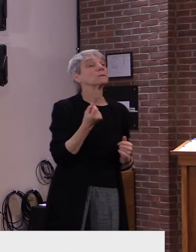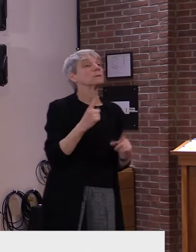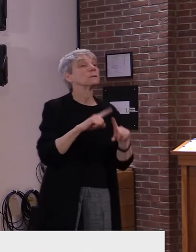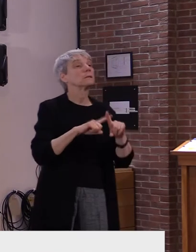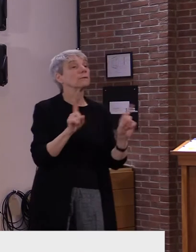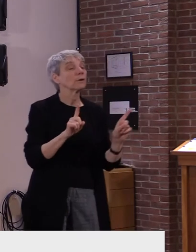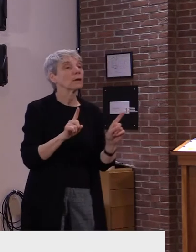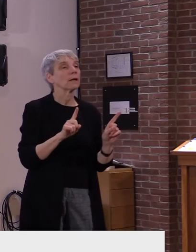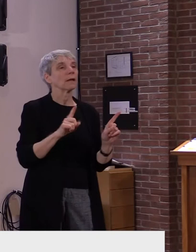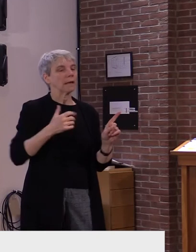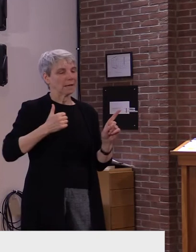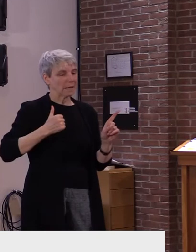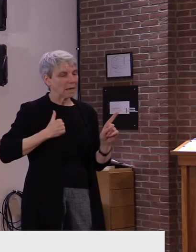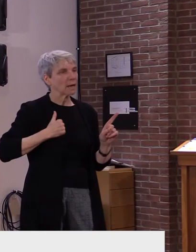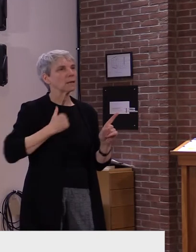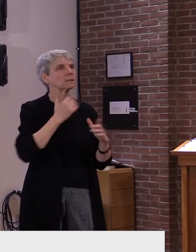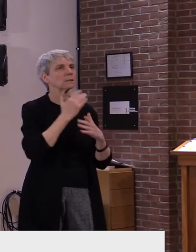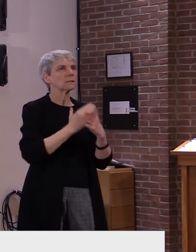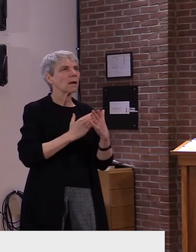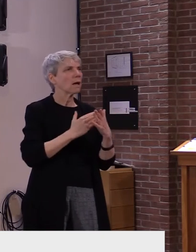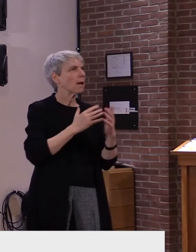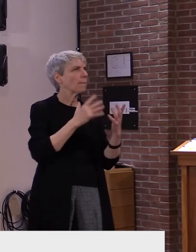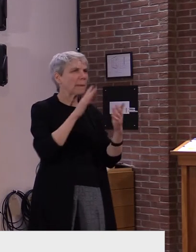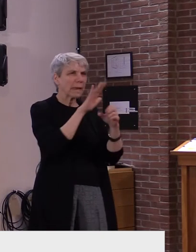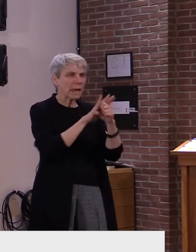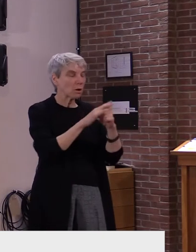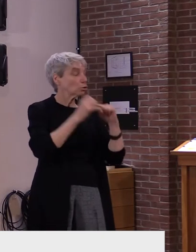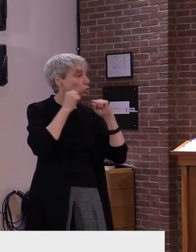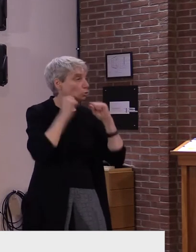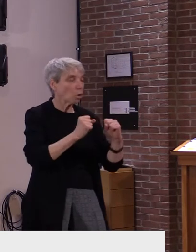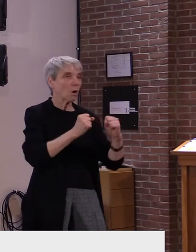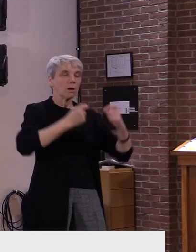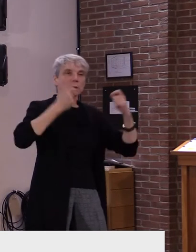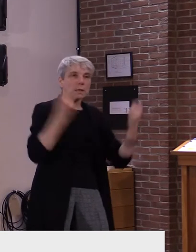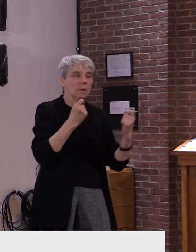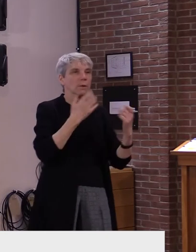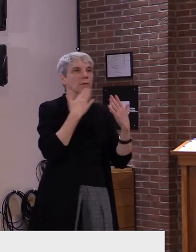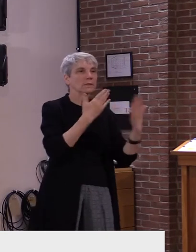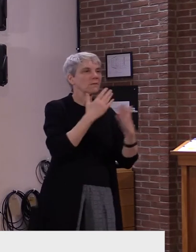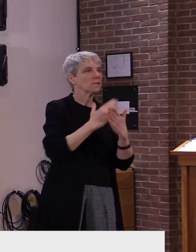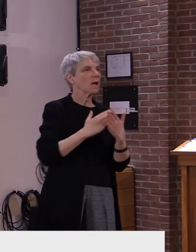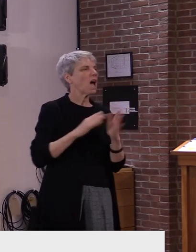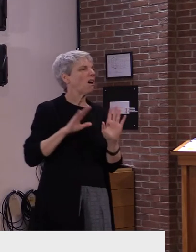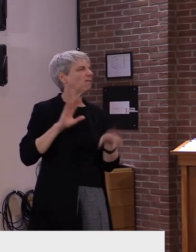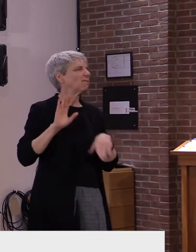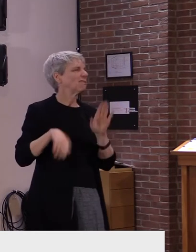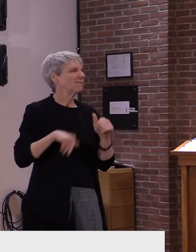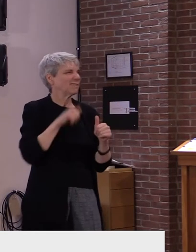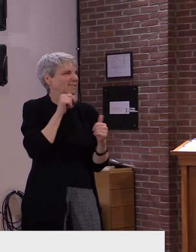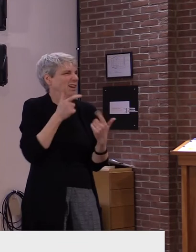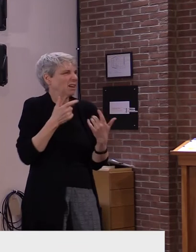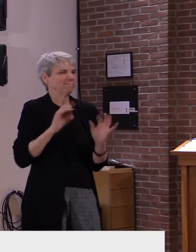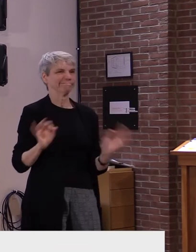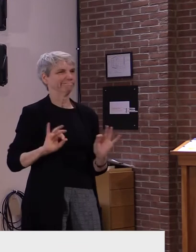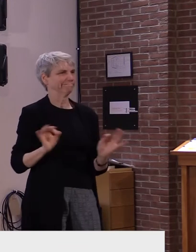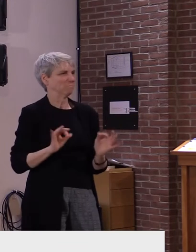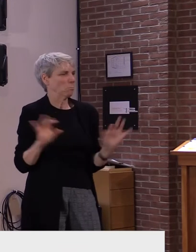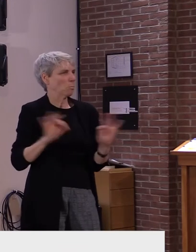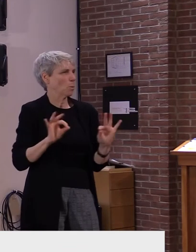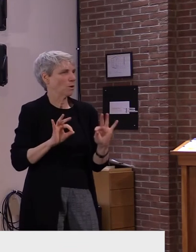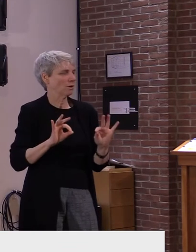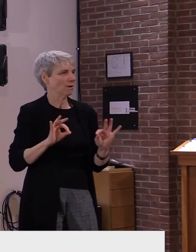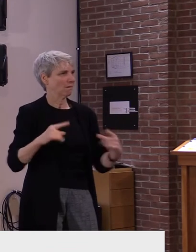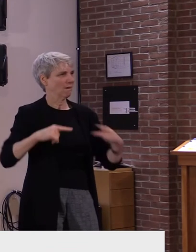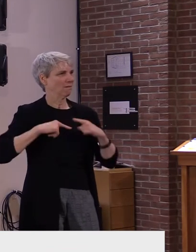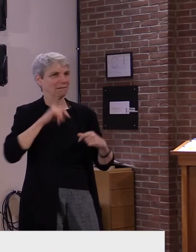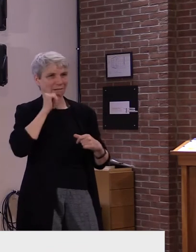canada celebrate it more emphatically than others so that allows us to look at certain provinces that did celebrate or